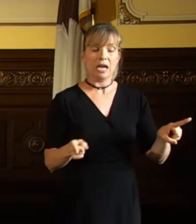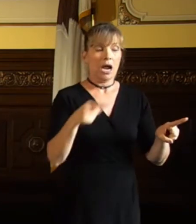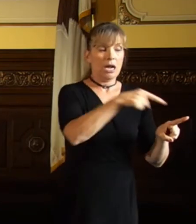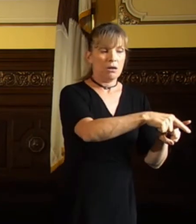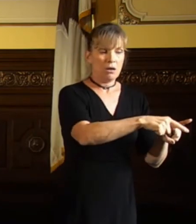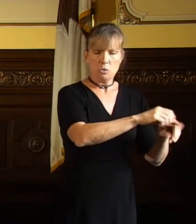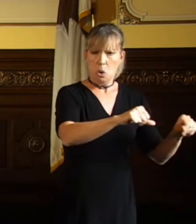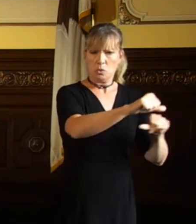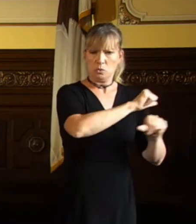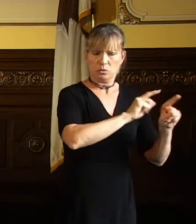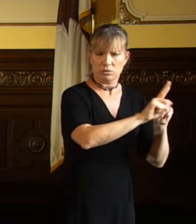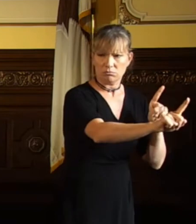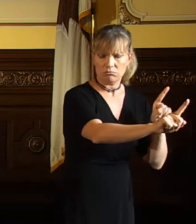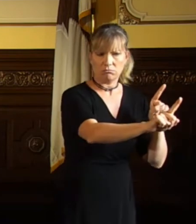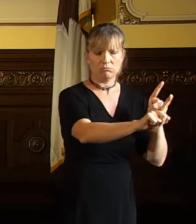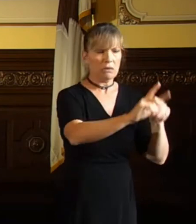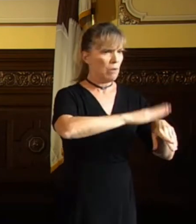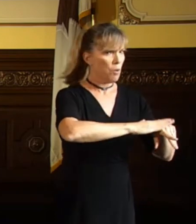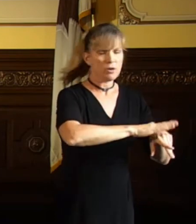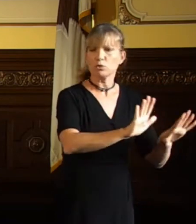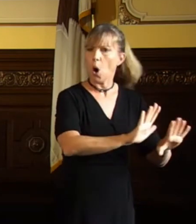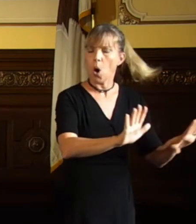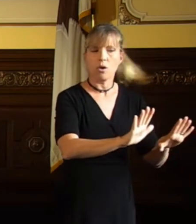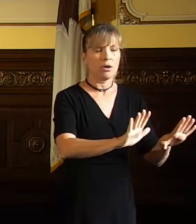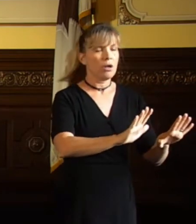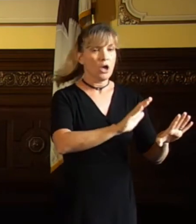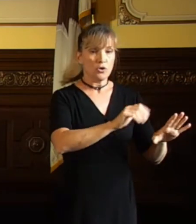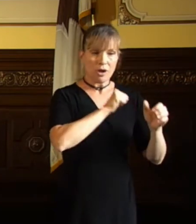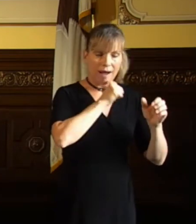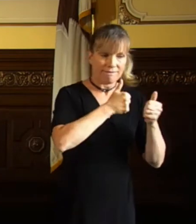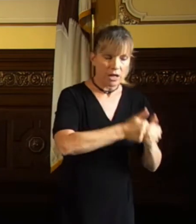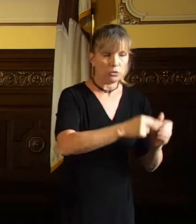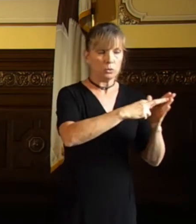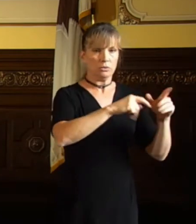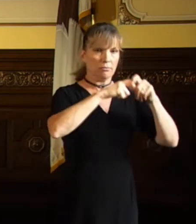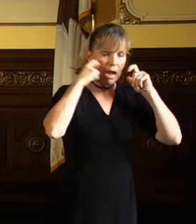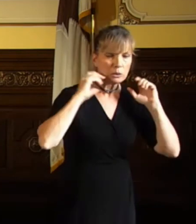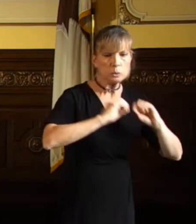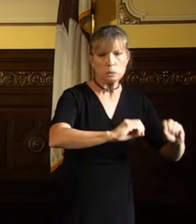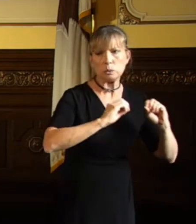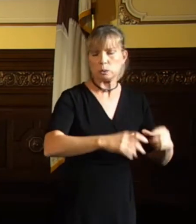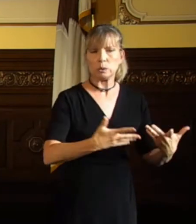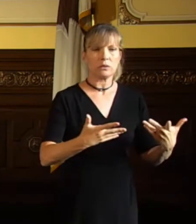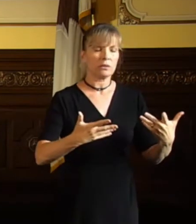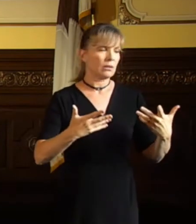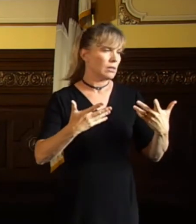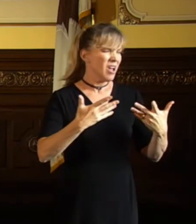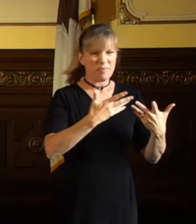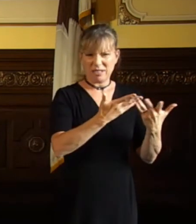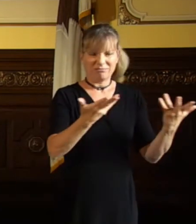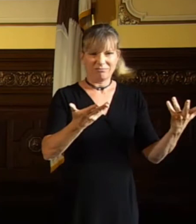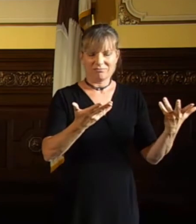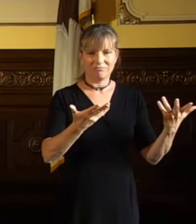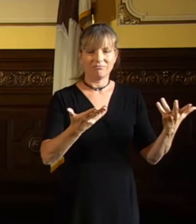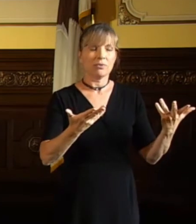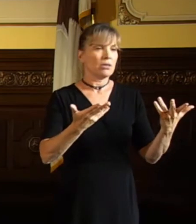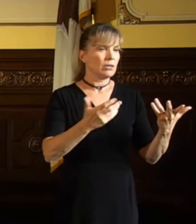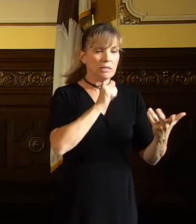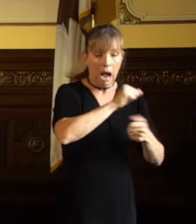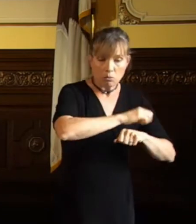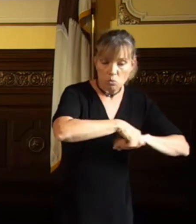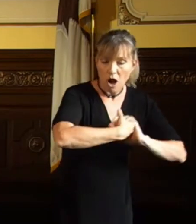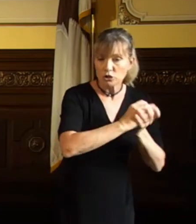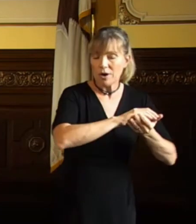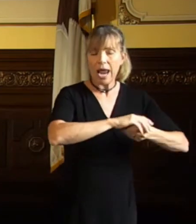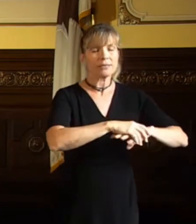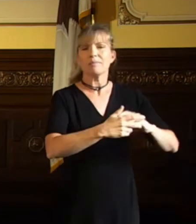there's no social distancing, people aren't following any of these rules, right? Not wearing face coverings, not washing their